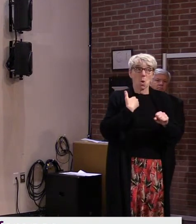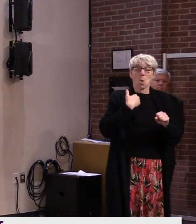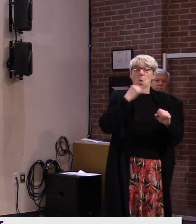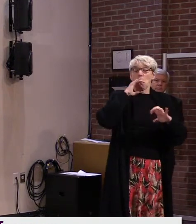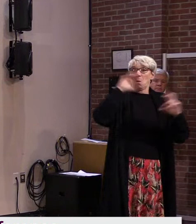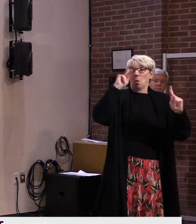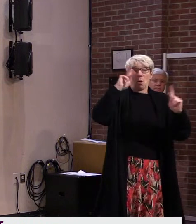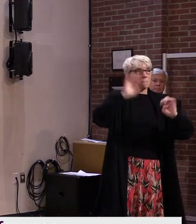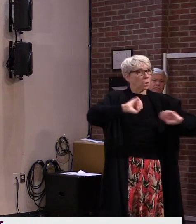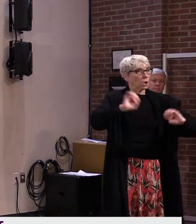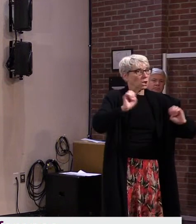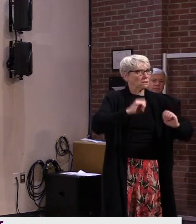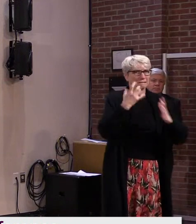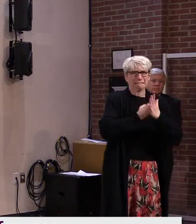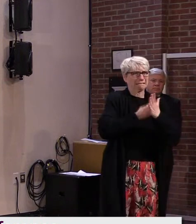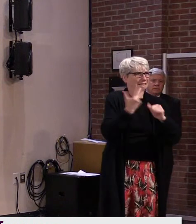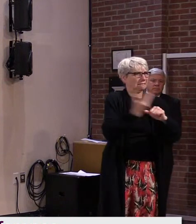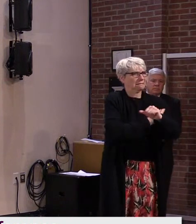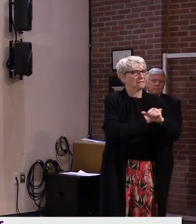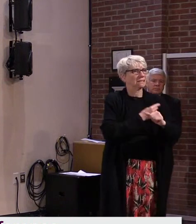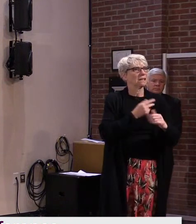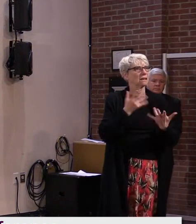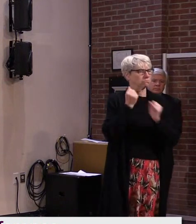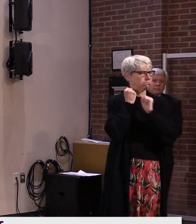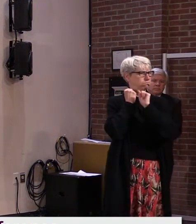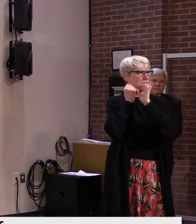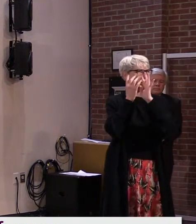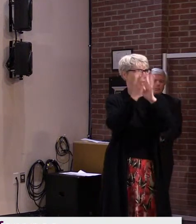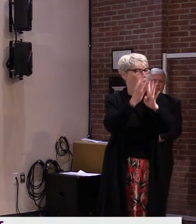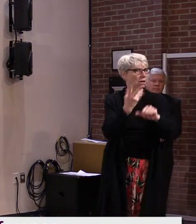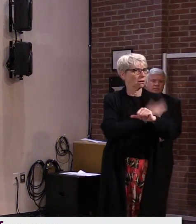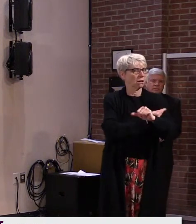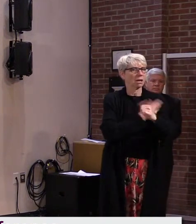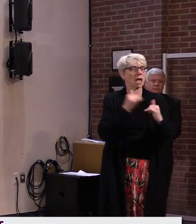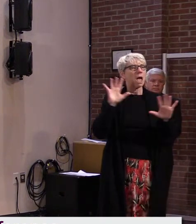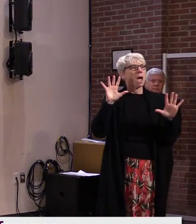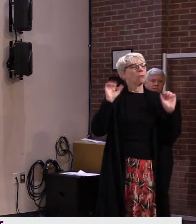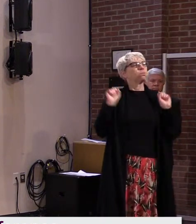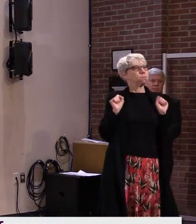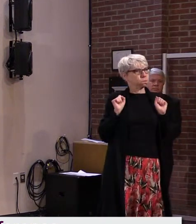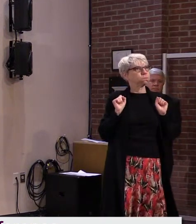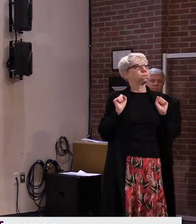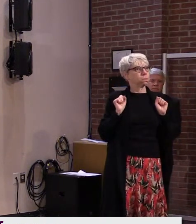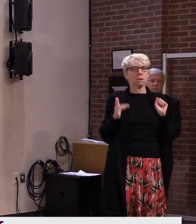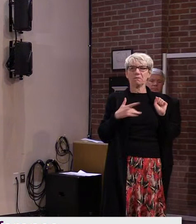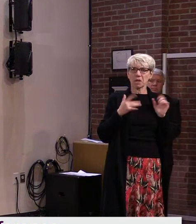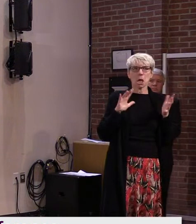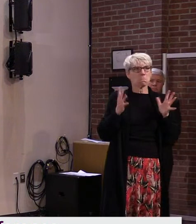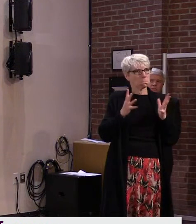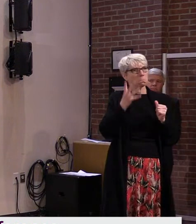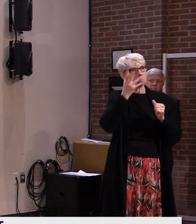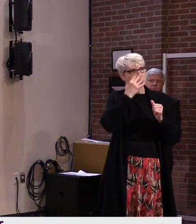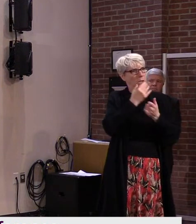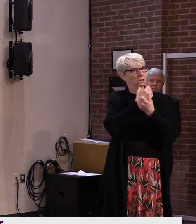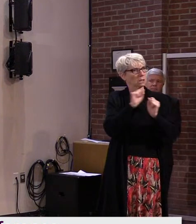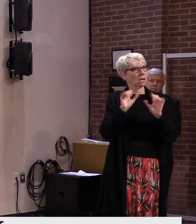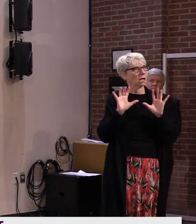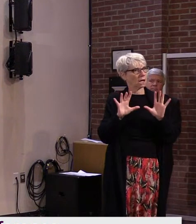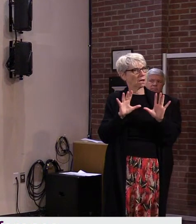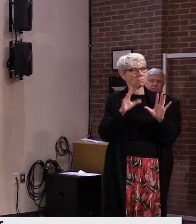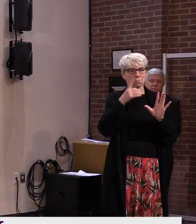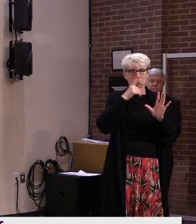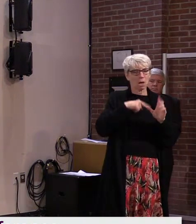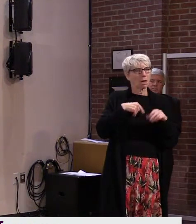had, the pent-up demand that we had back in the early part of the calendar year